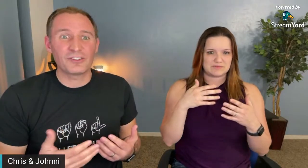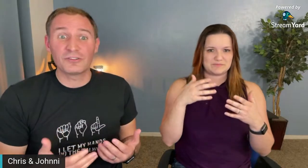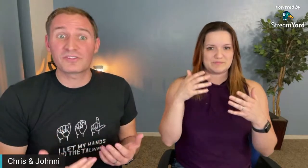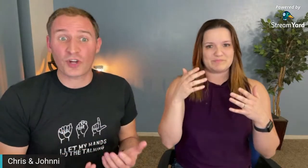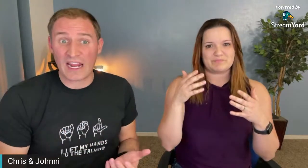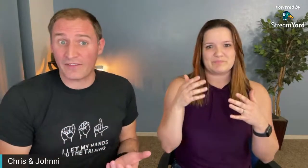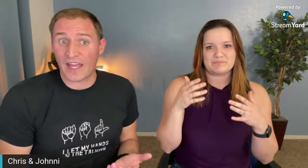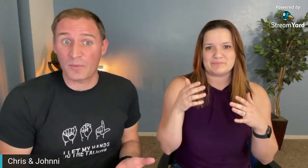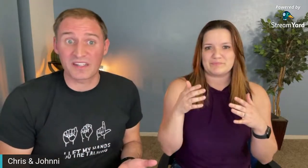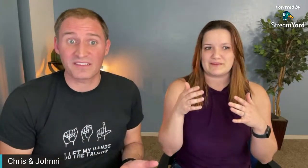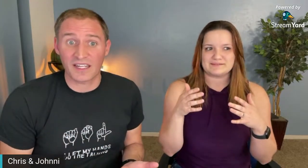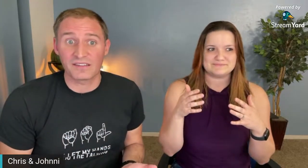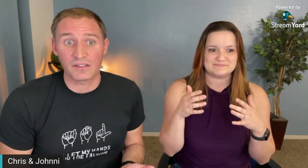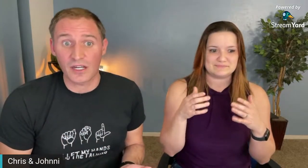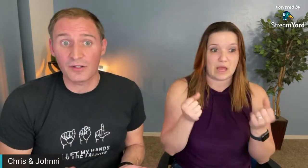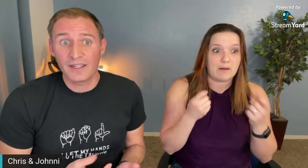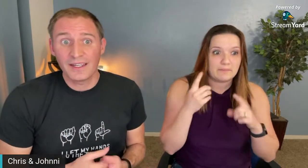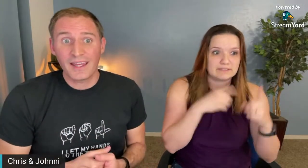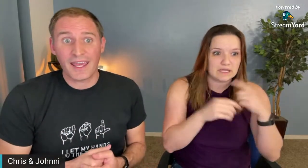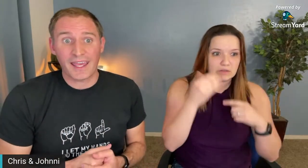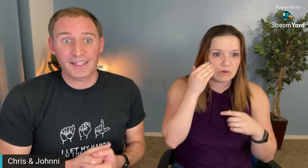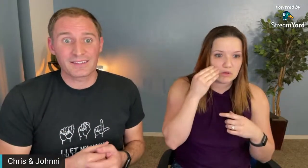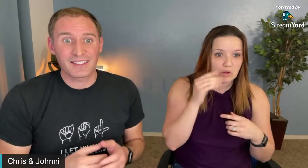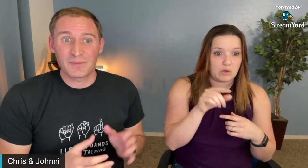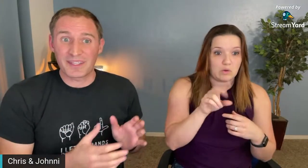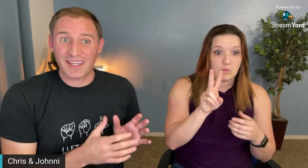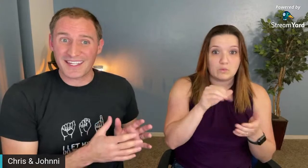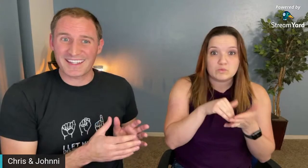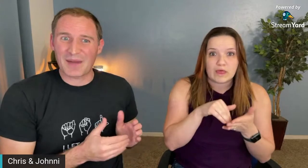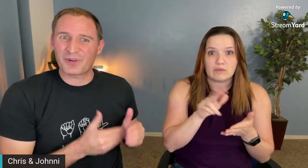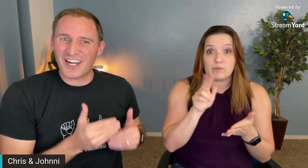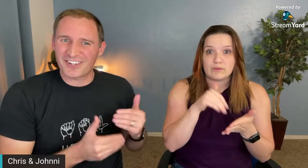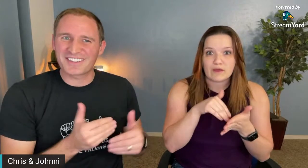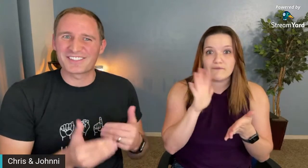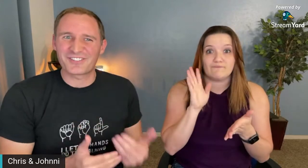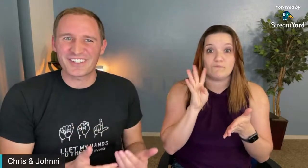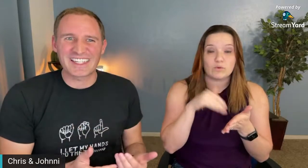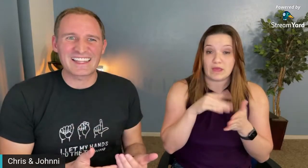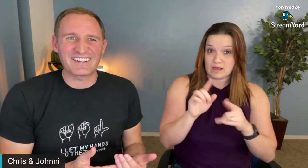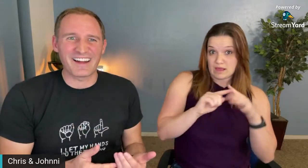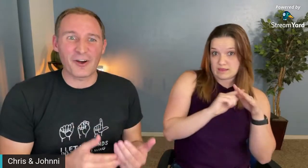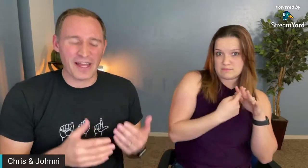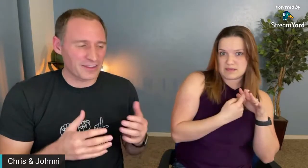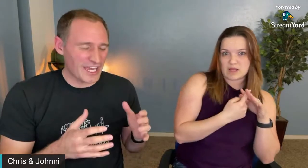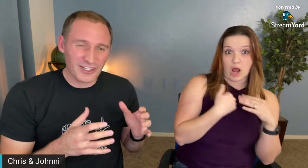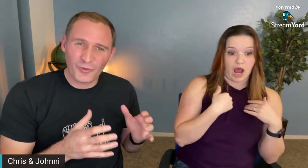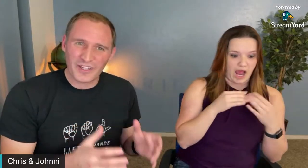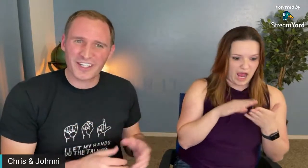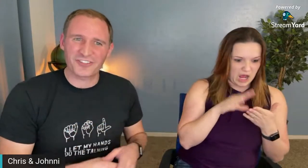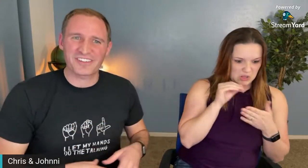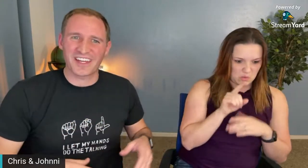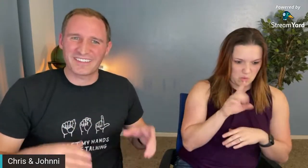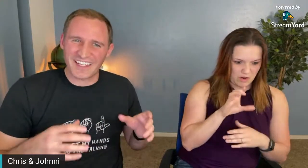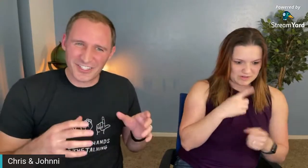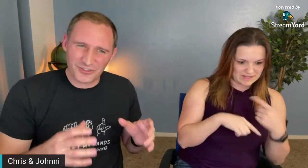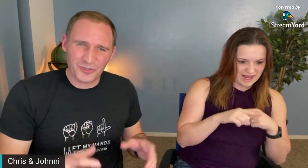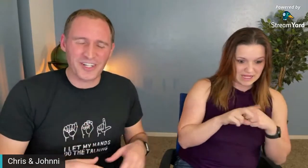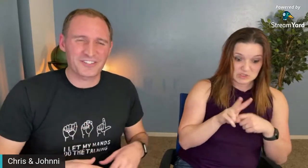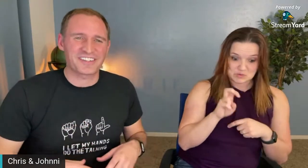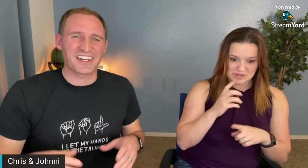lose track of how many signs you know. And in the beginning, that progress is really clear. Oh, I know 100 signs. I know 200 signs.